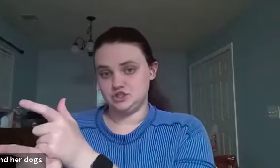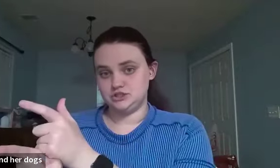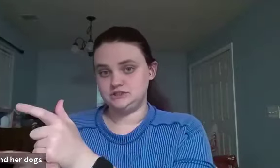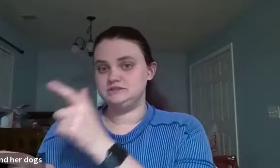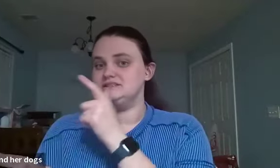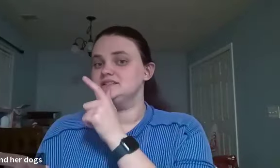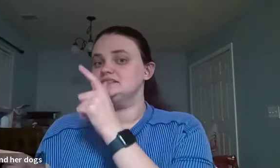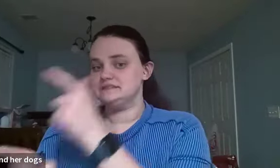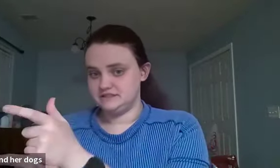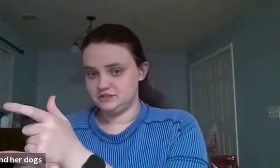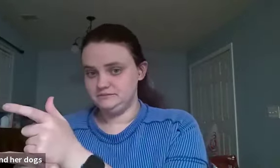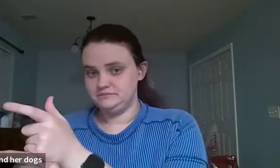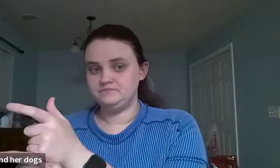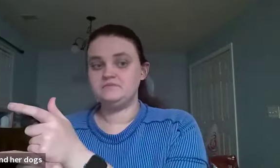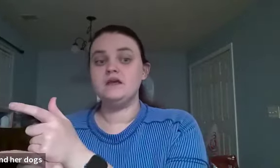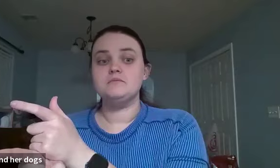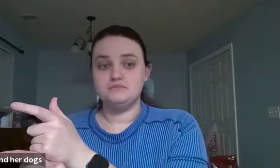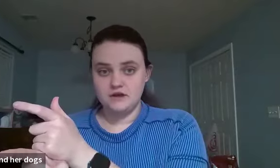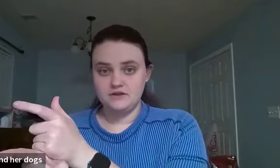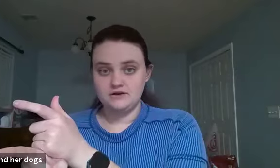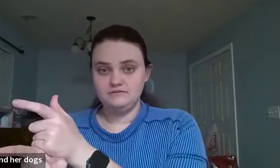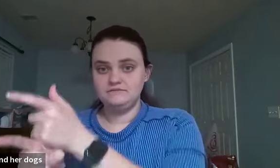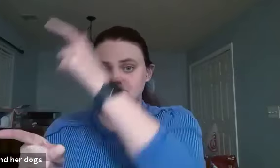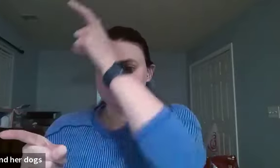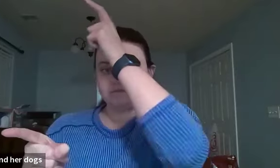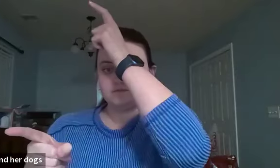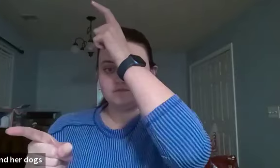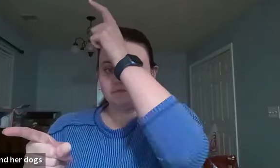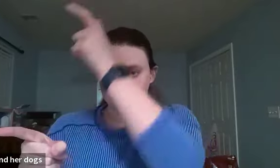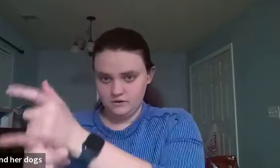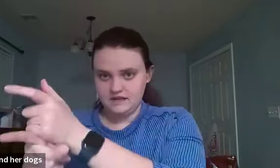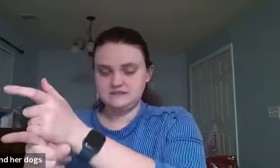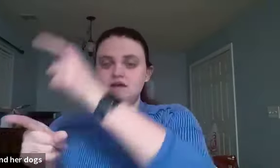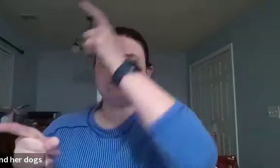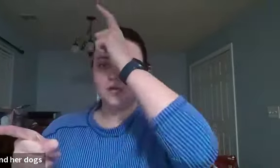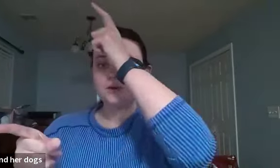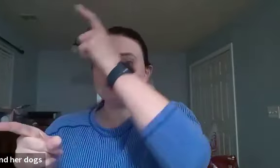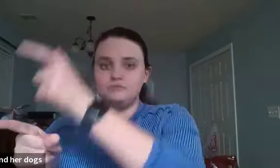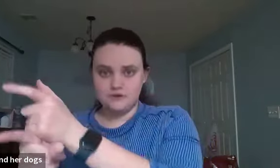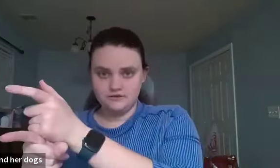Sister, sister, brother, forehead down,